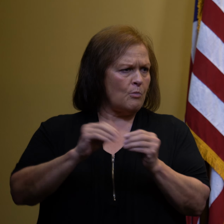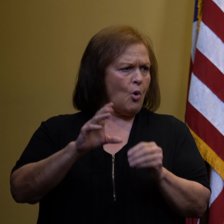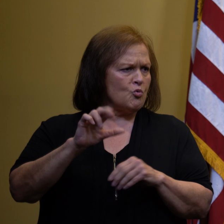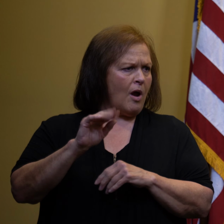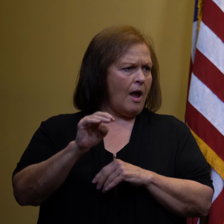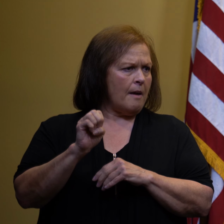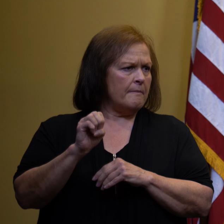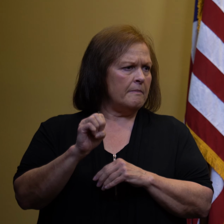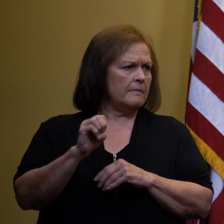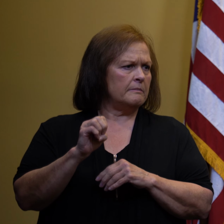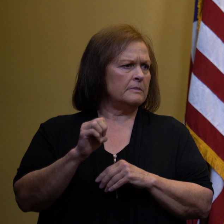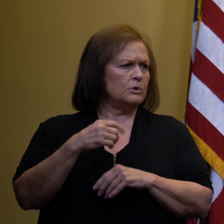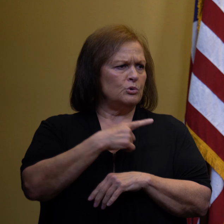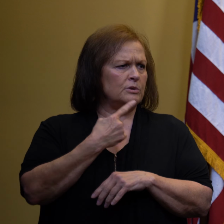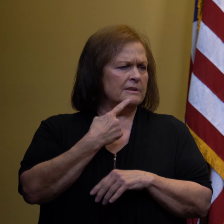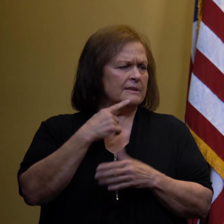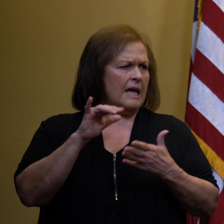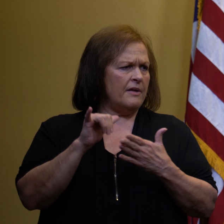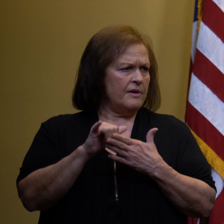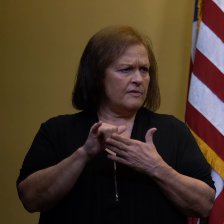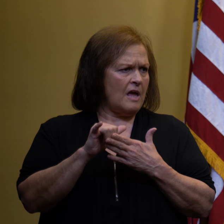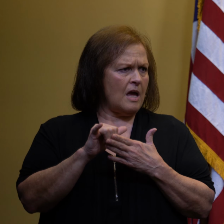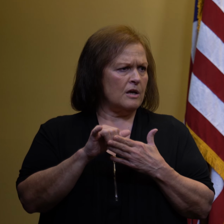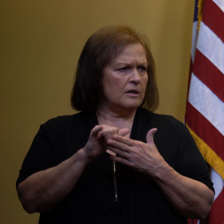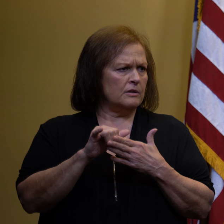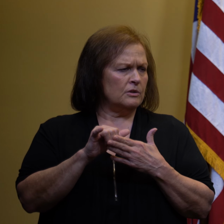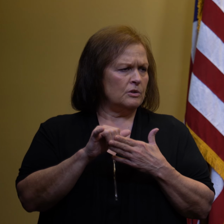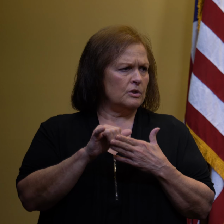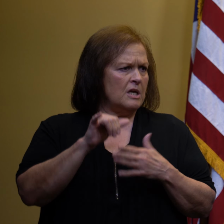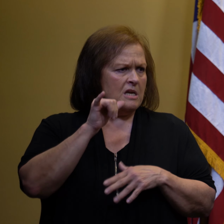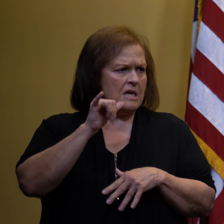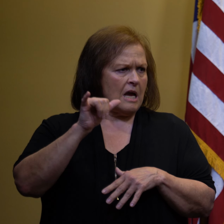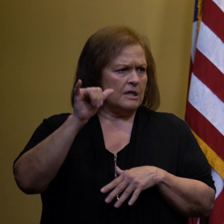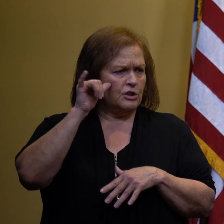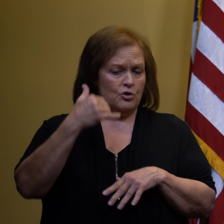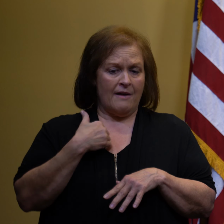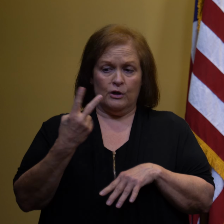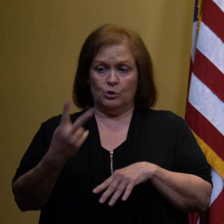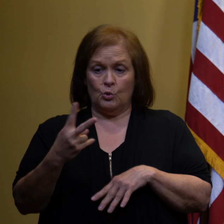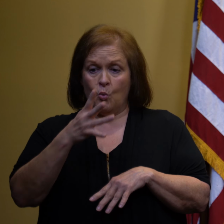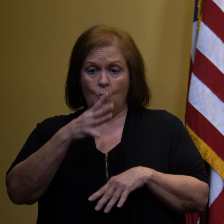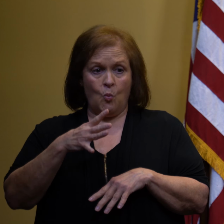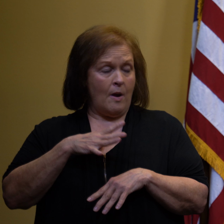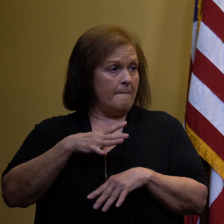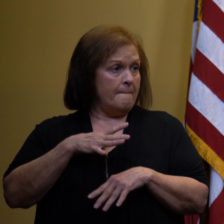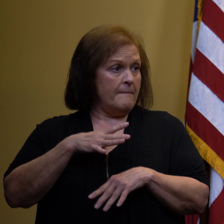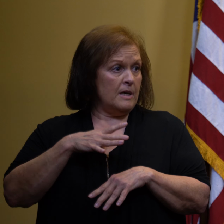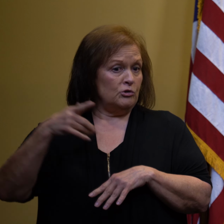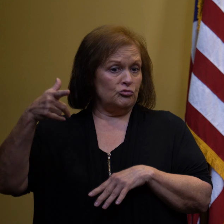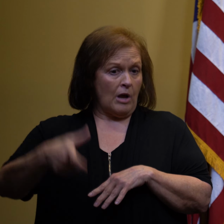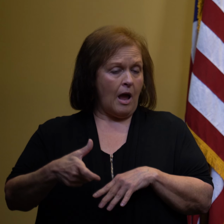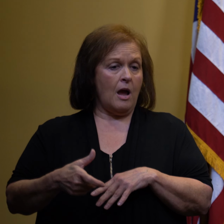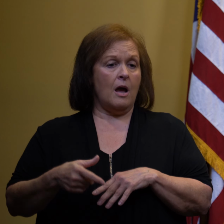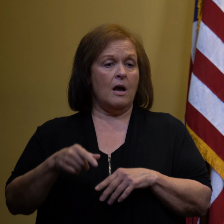you know, the recent crime you talked about, you said it really did touch you. Yesterday we had 2 women shot and killed. One of them was